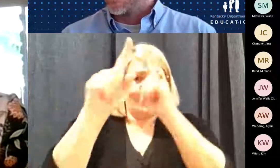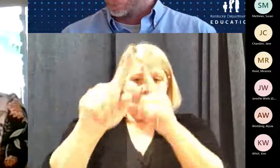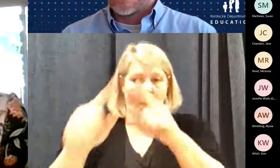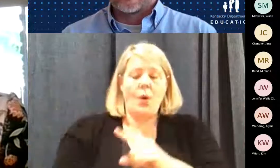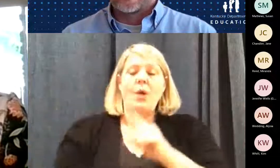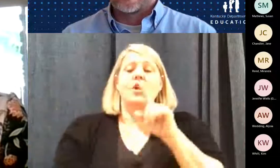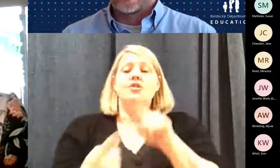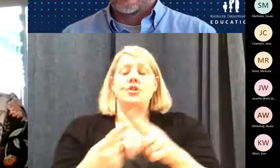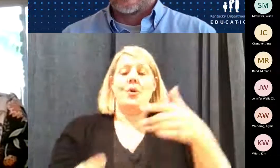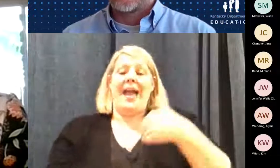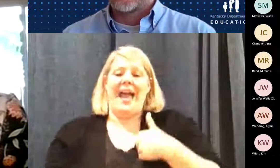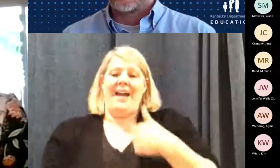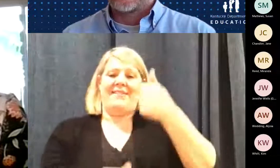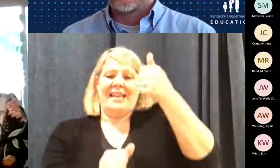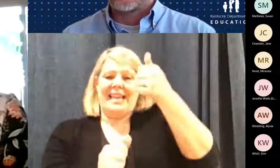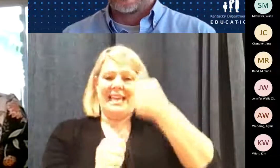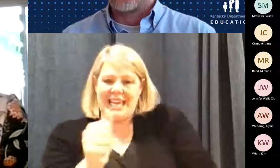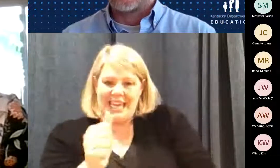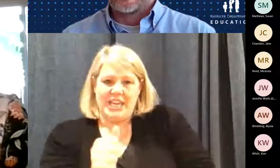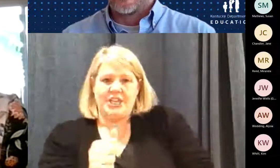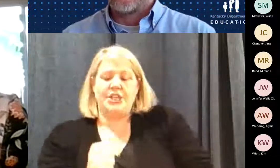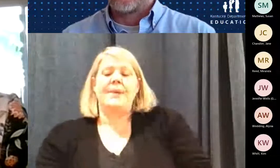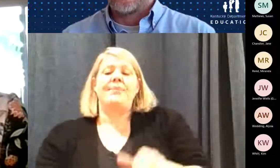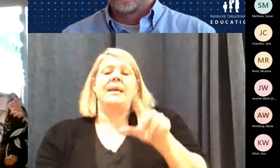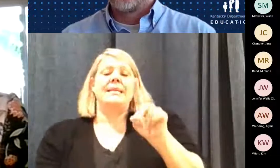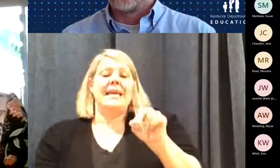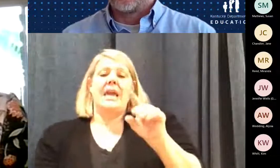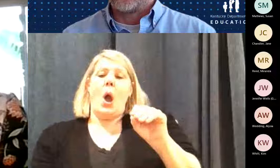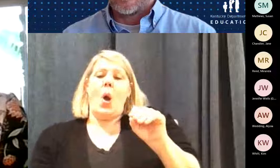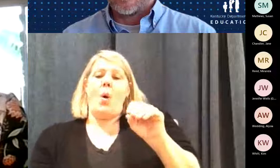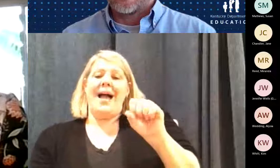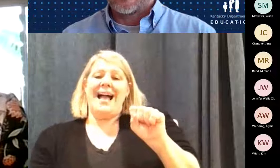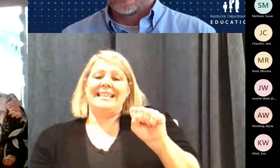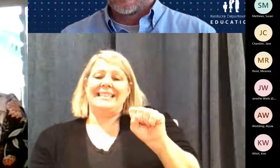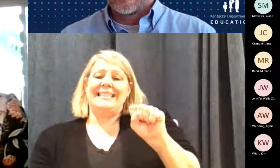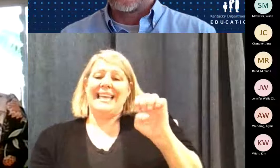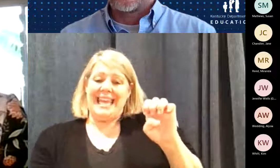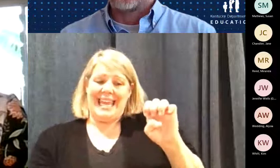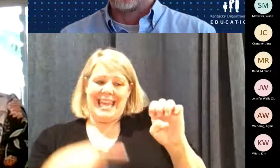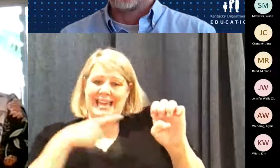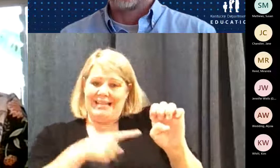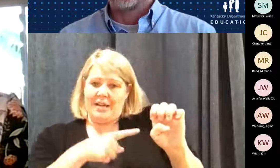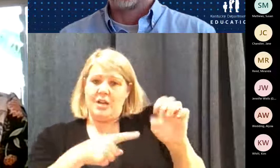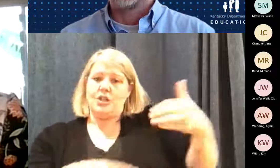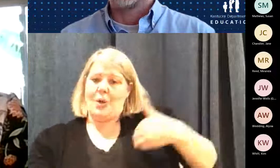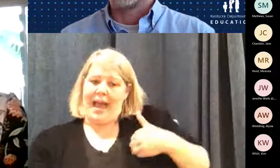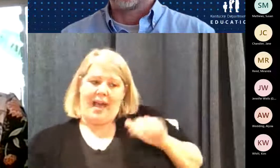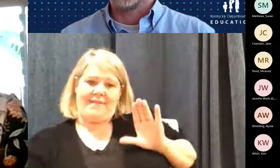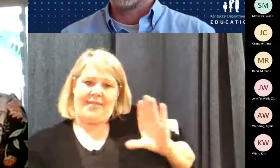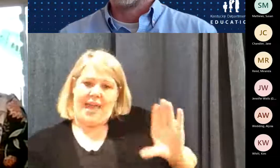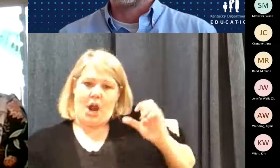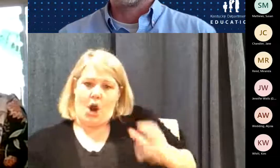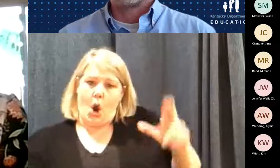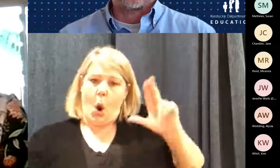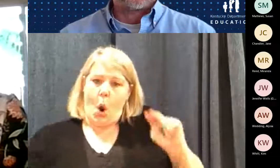of special education at each school district to have an account for themselves. As Kelly mentioned, this